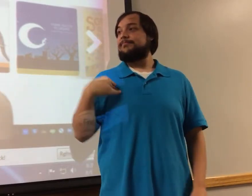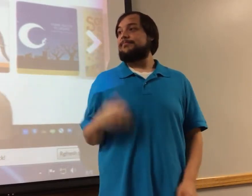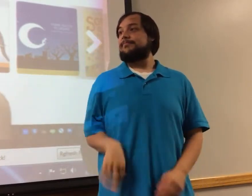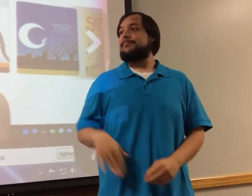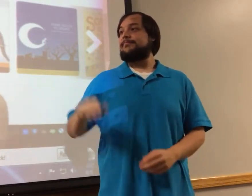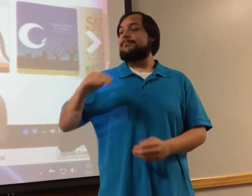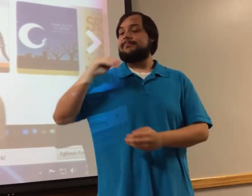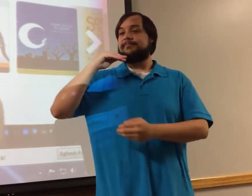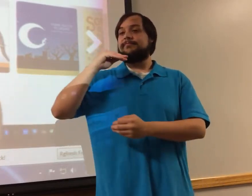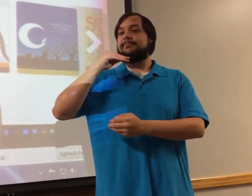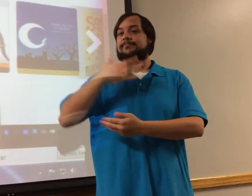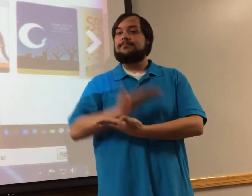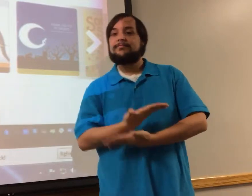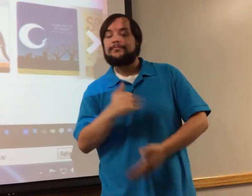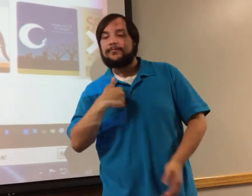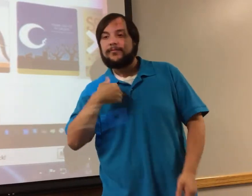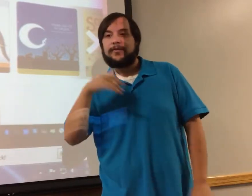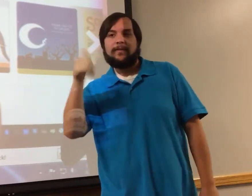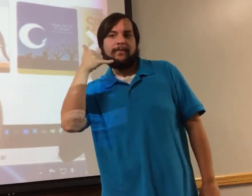a phone,